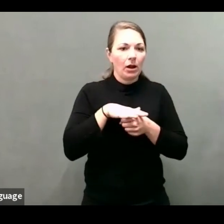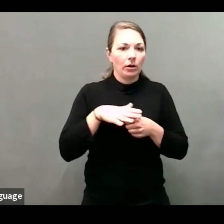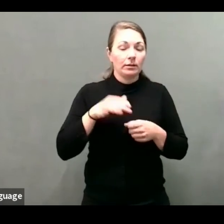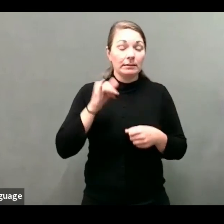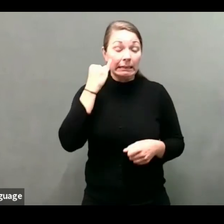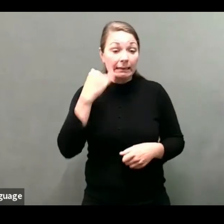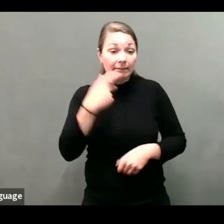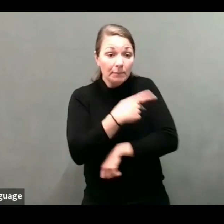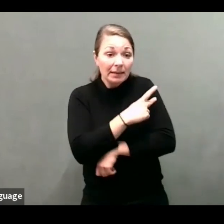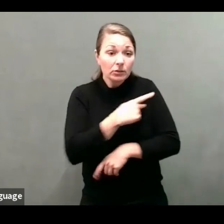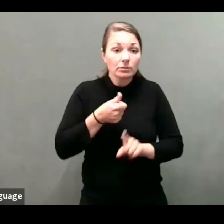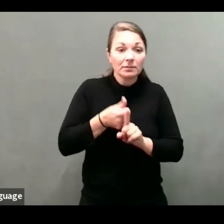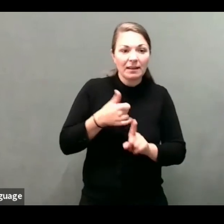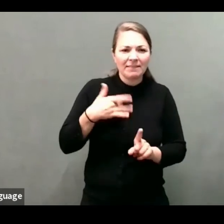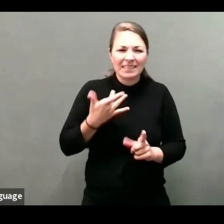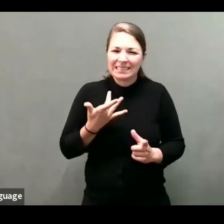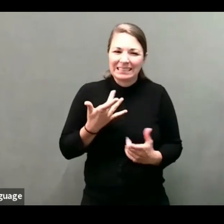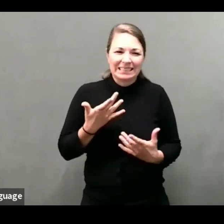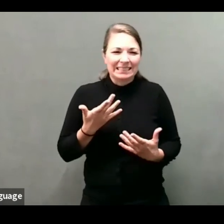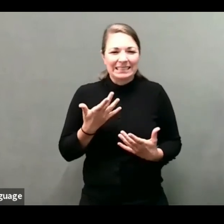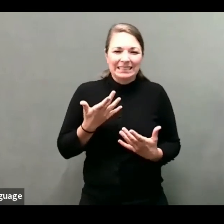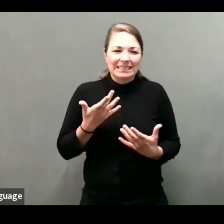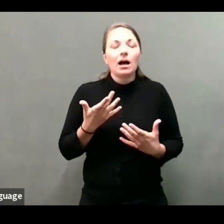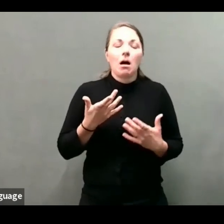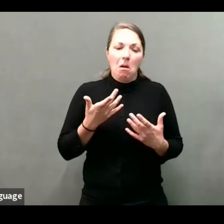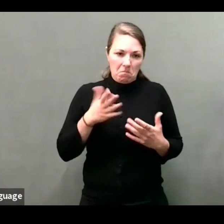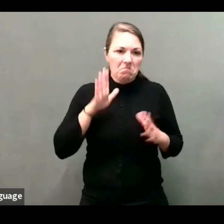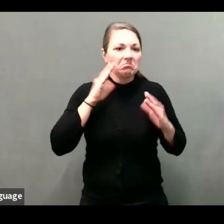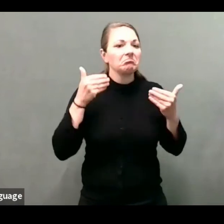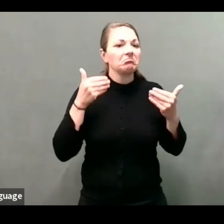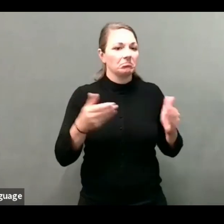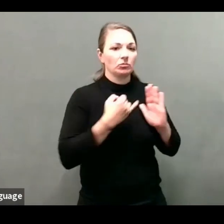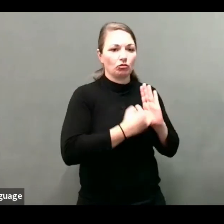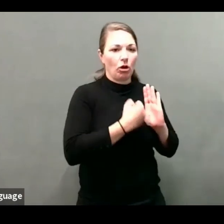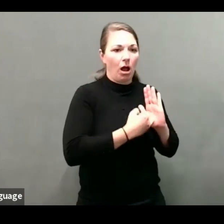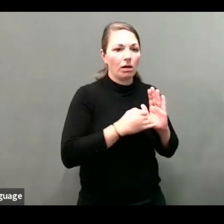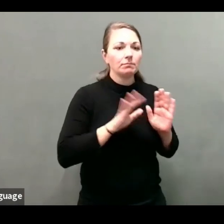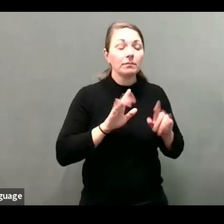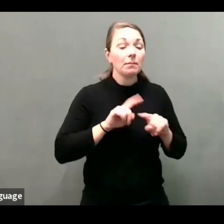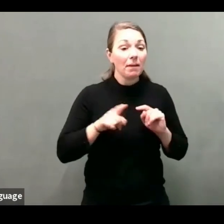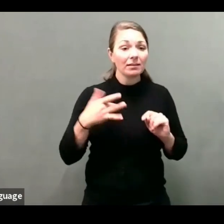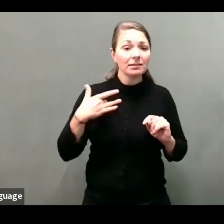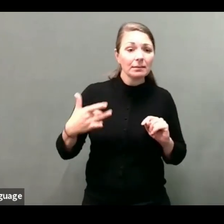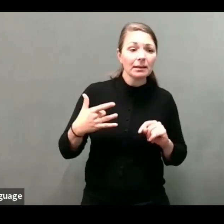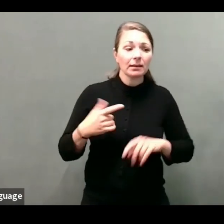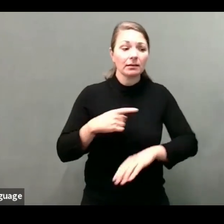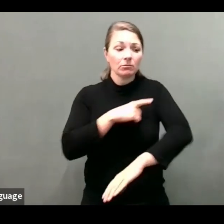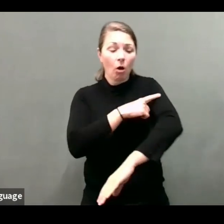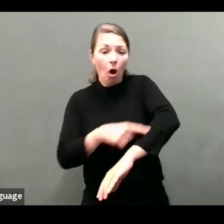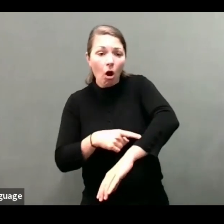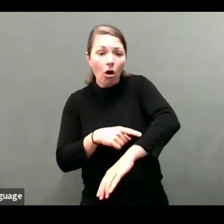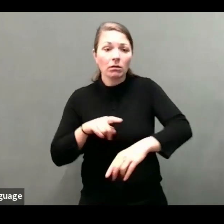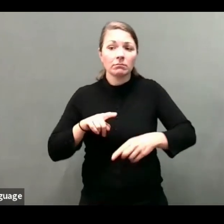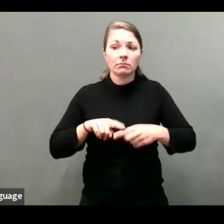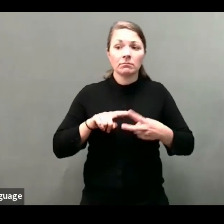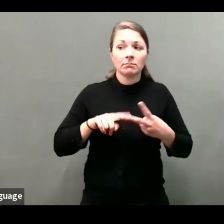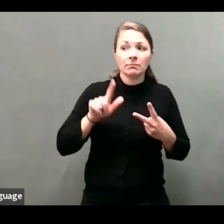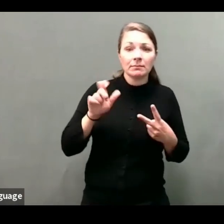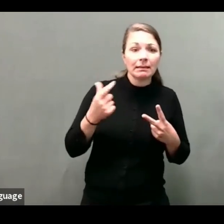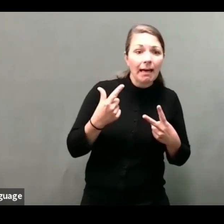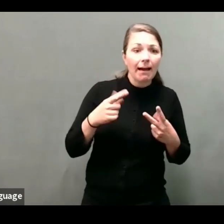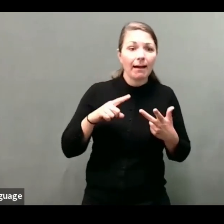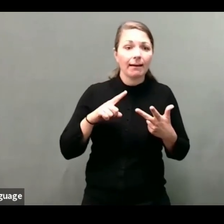sensitive about. But for other areas, you know, typically arms, legs, sometimes face, people feel more comfortable